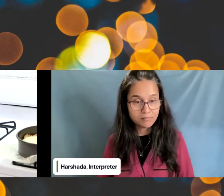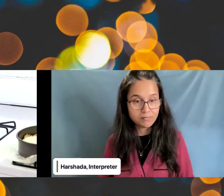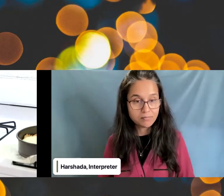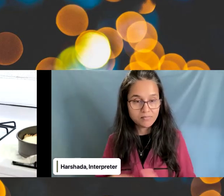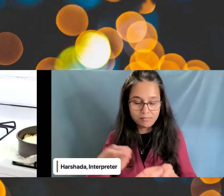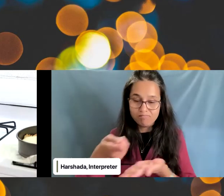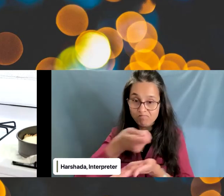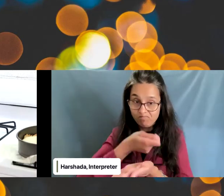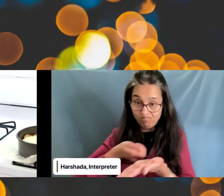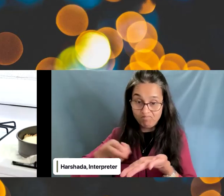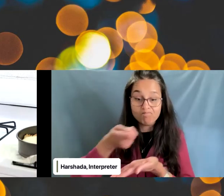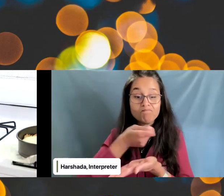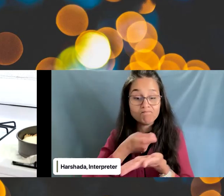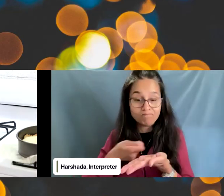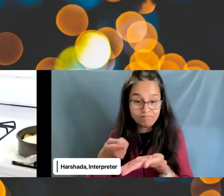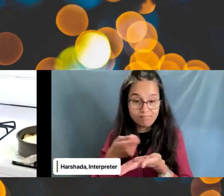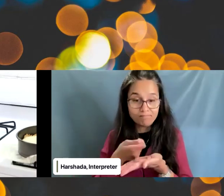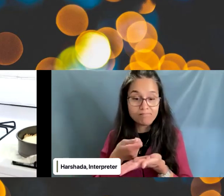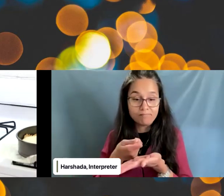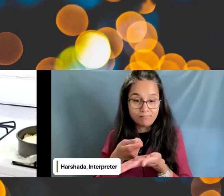Spread it around